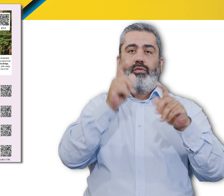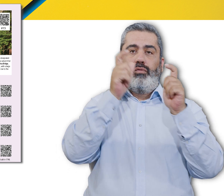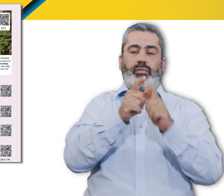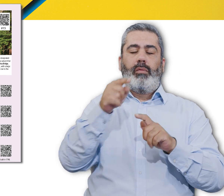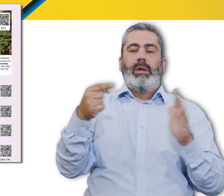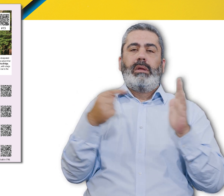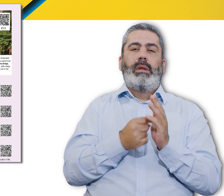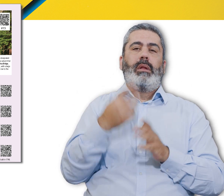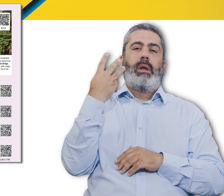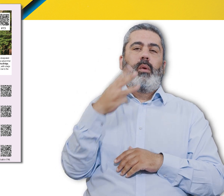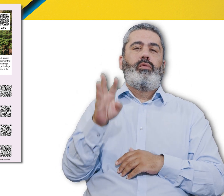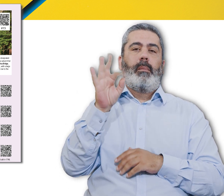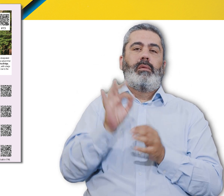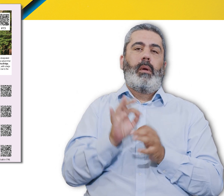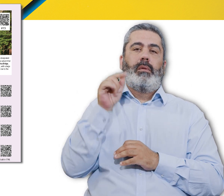of Pindos, alt.